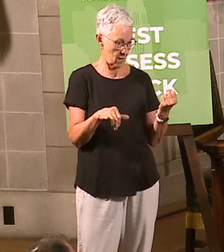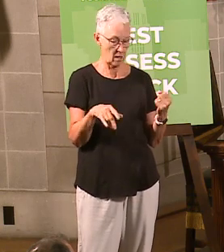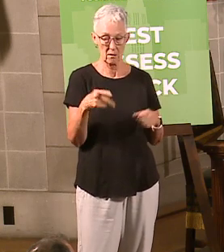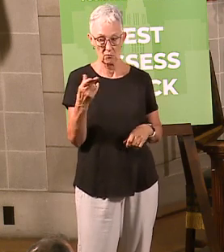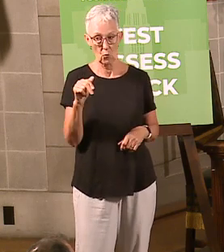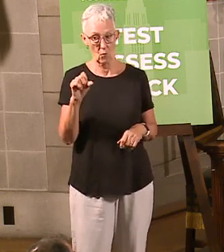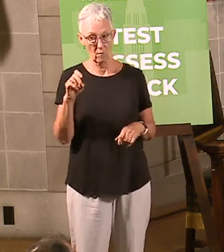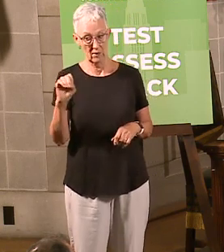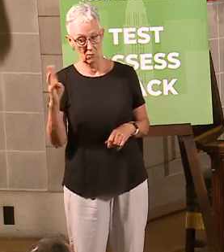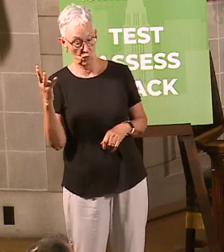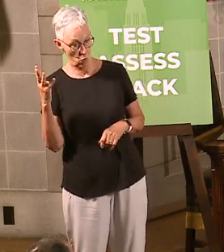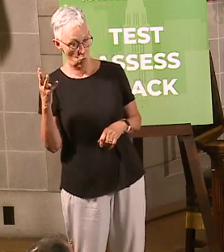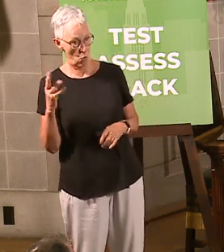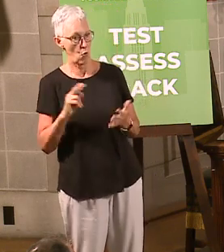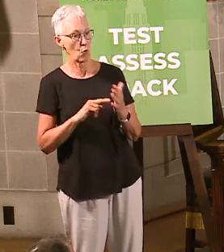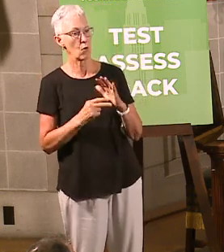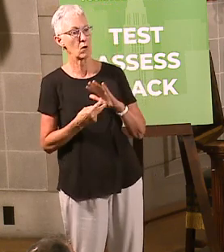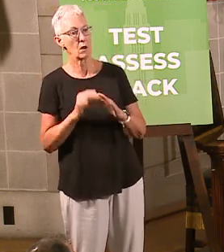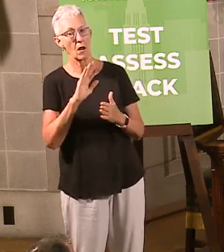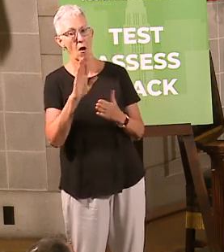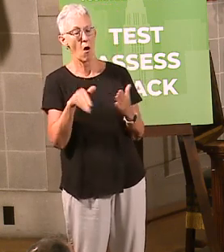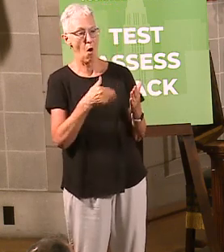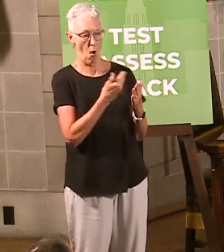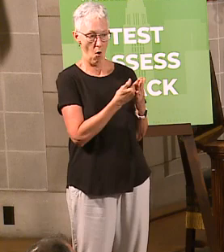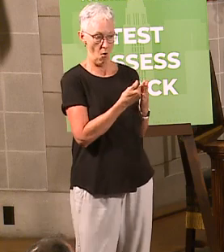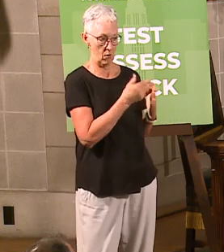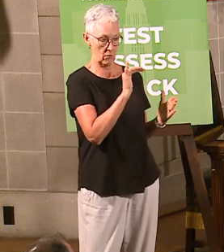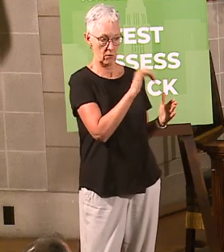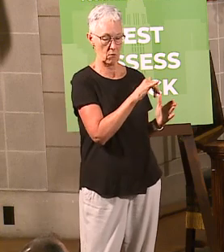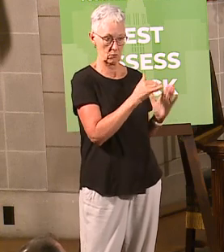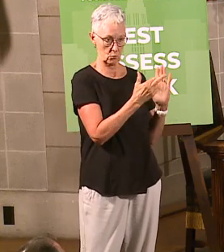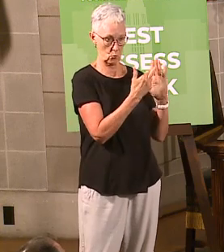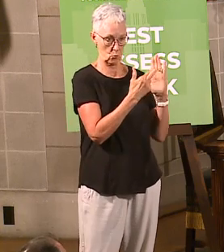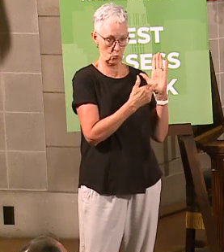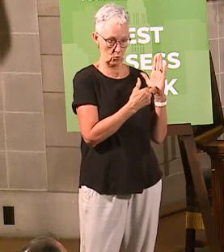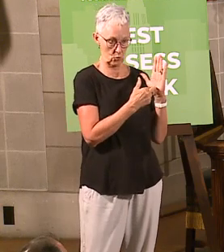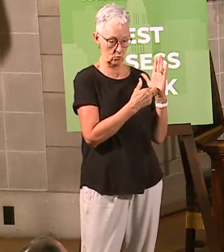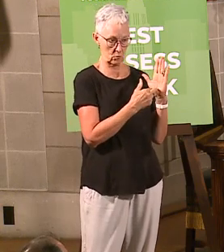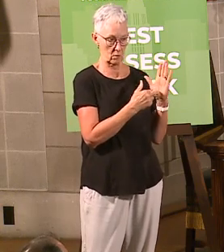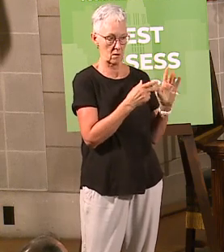4 is, by and large, we're going to be taking all those things and moving them